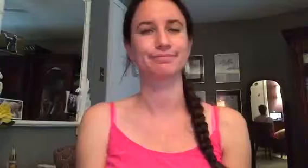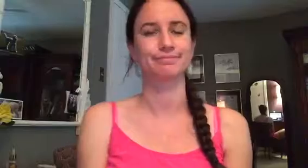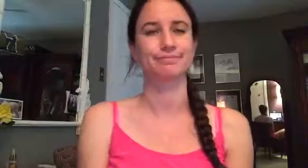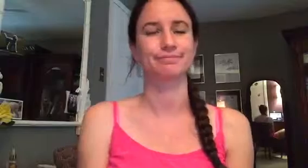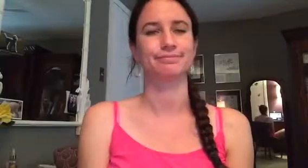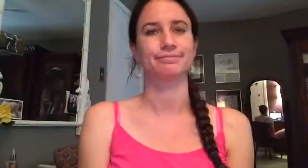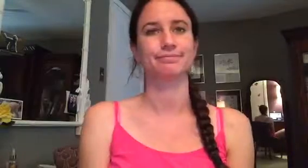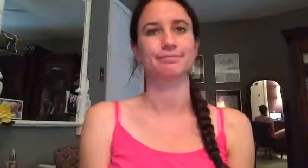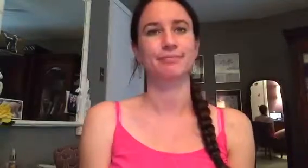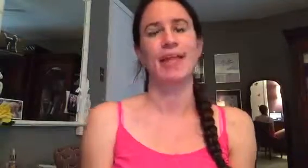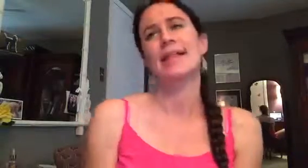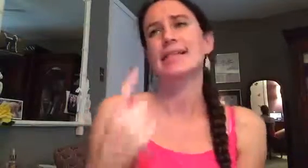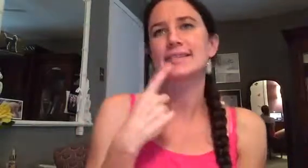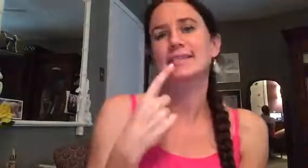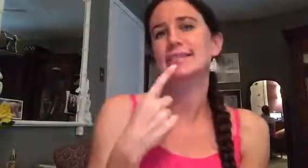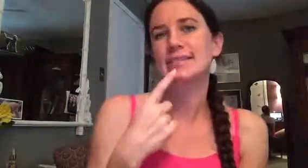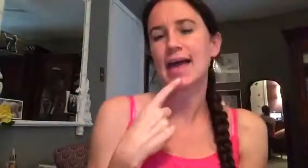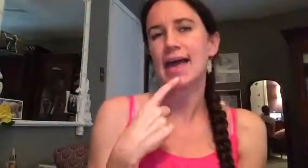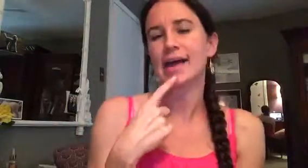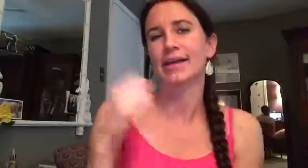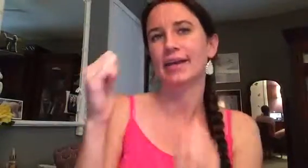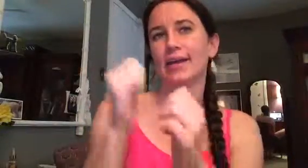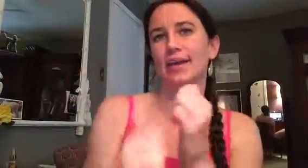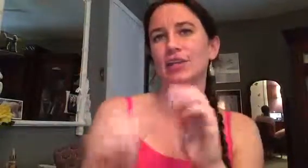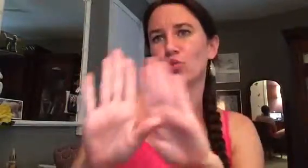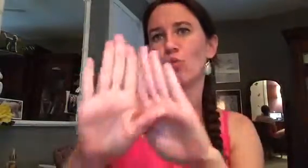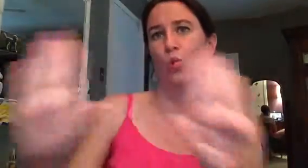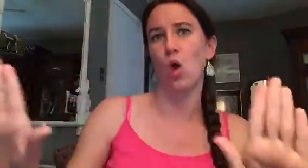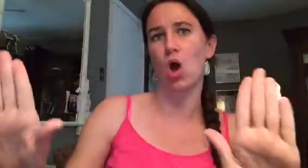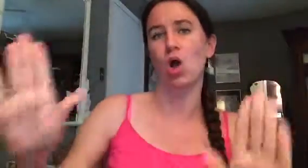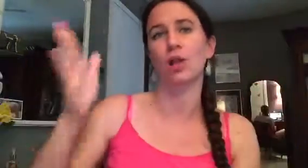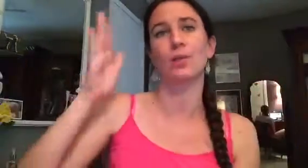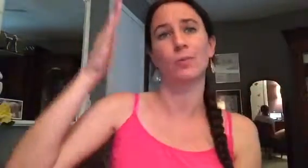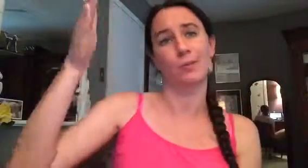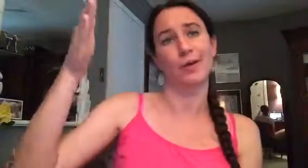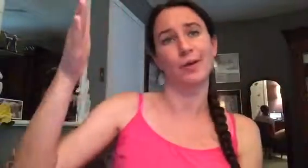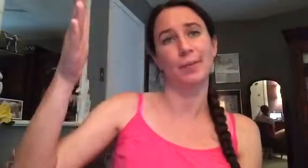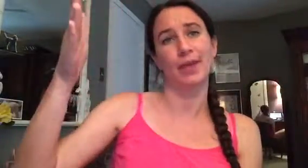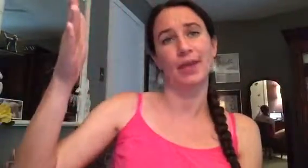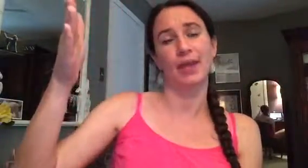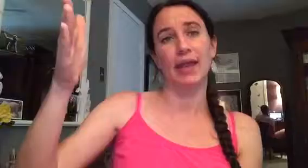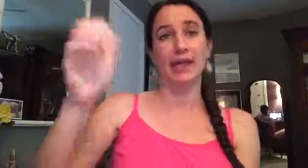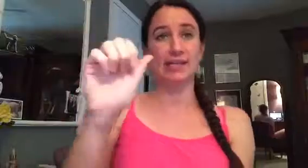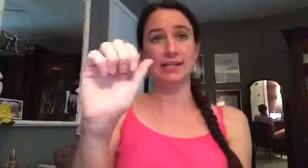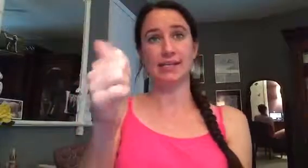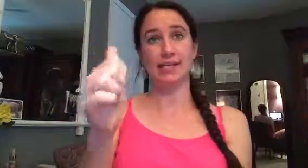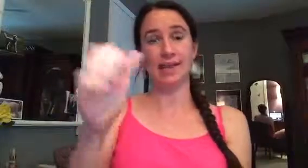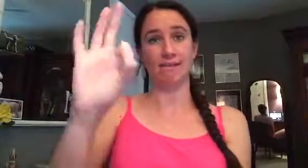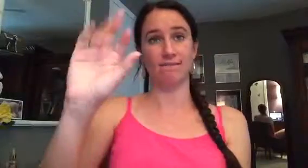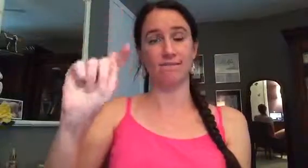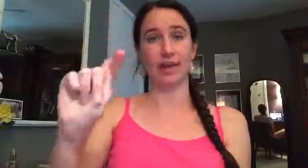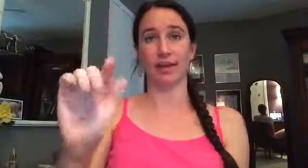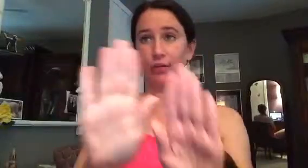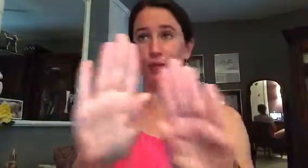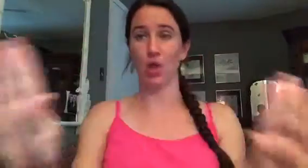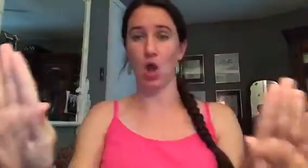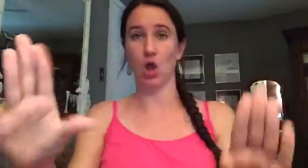Let's say each wall will be 10 feet long and 8 feet